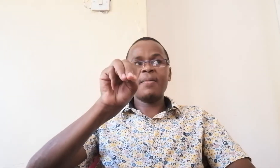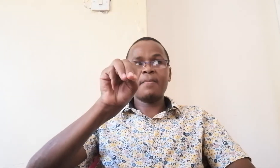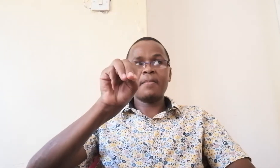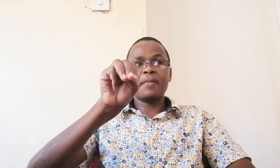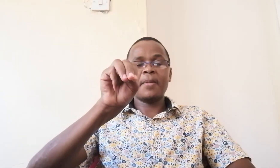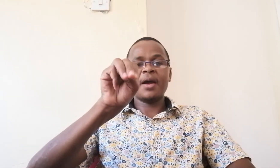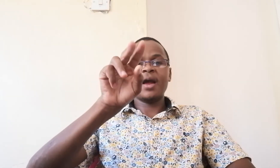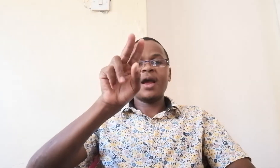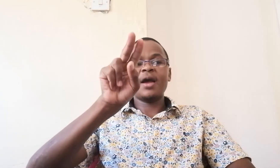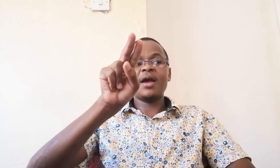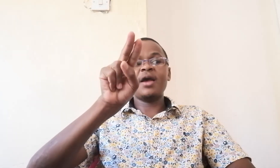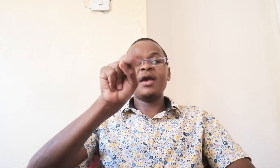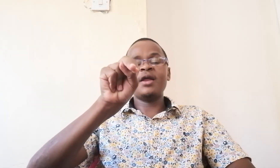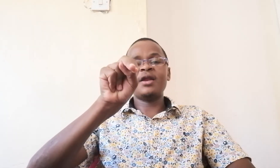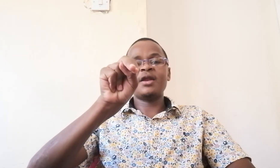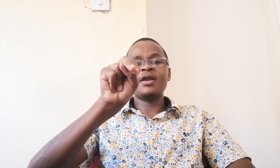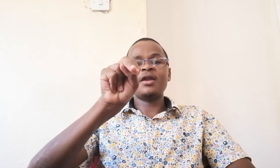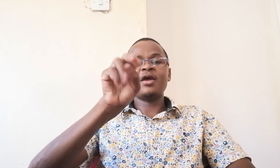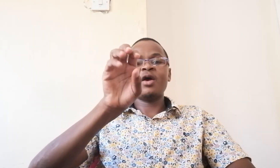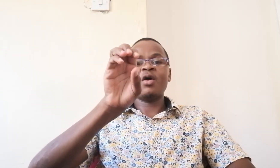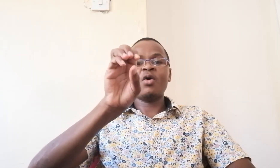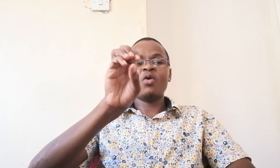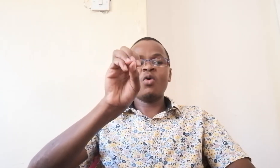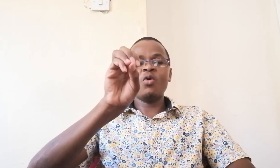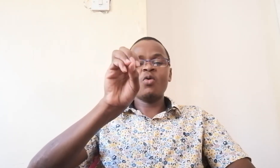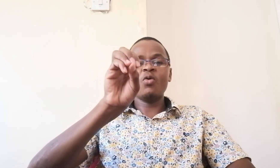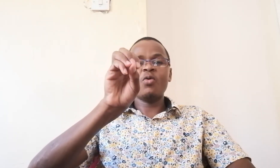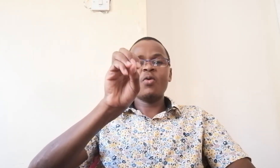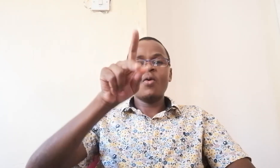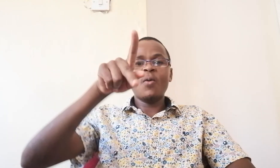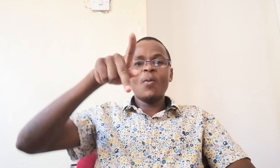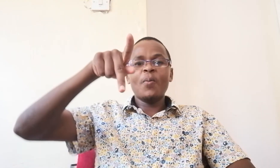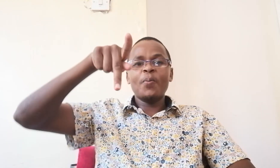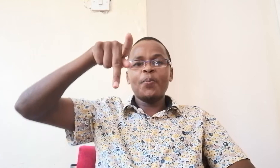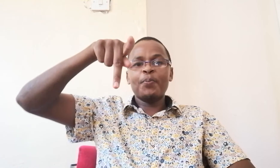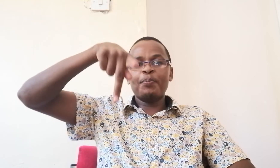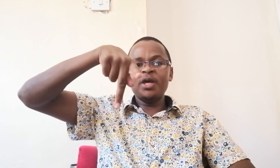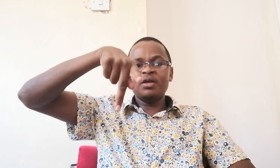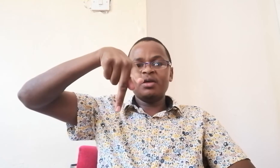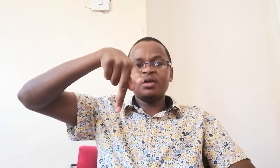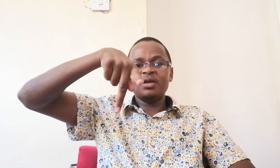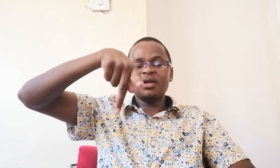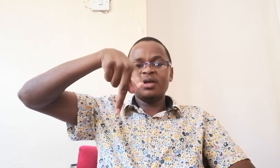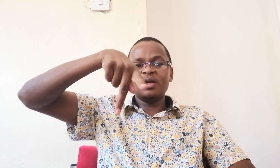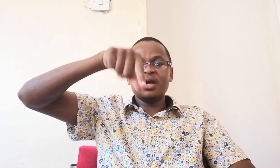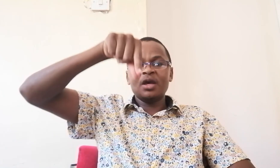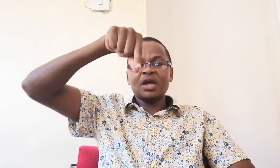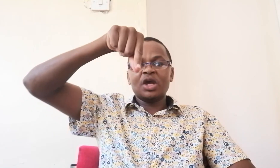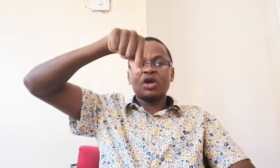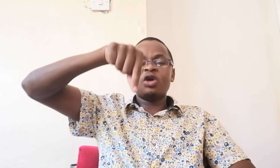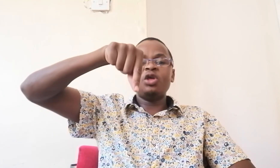M, N, O, P,